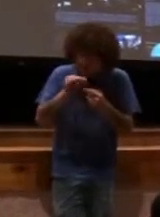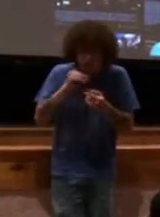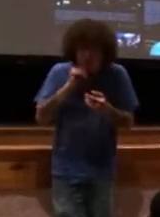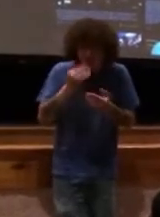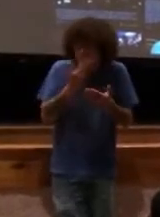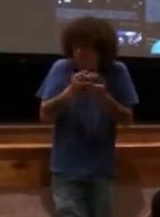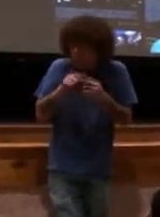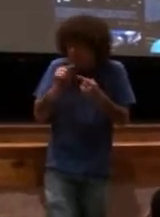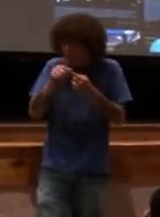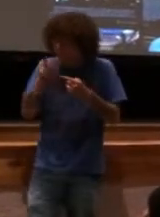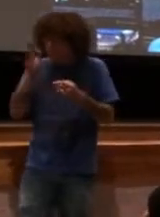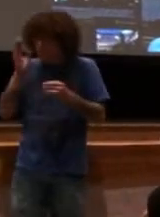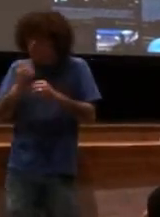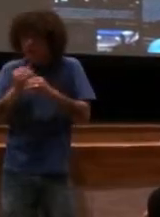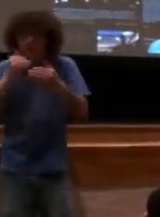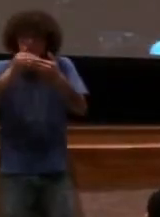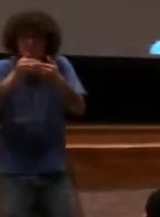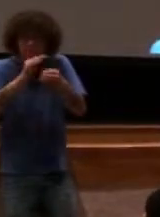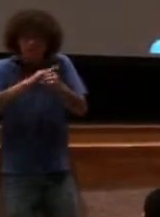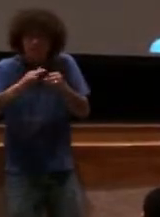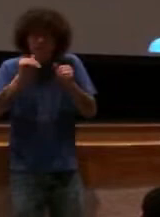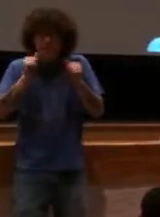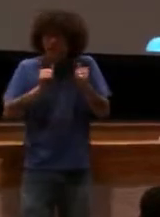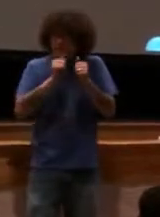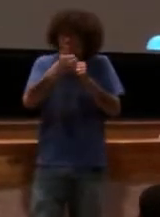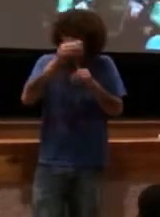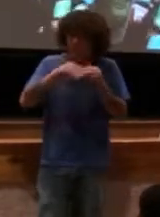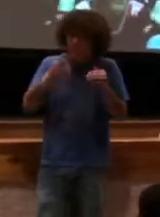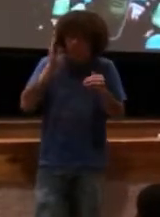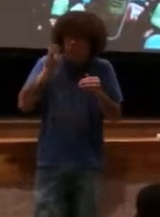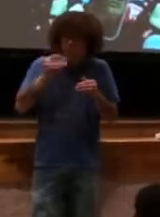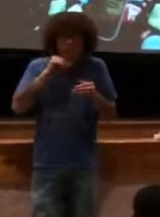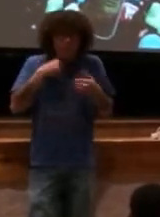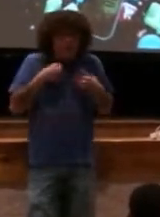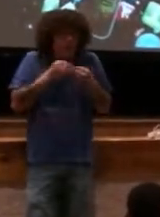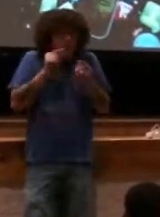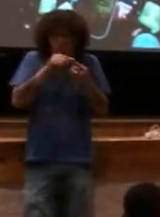get to the goal, you'll get close enough to it, and you'll get farther than you would have if you hadn't done that.